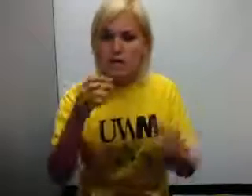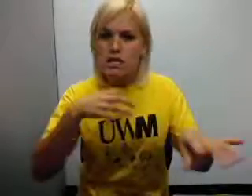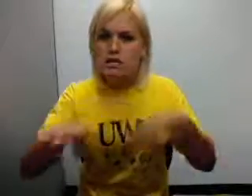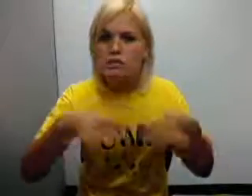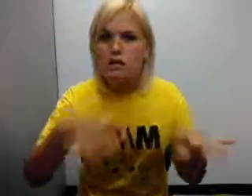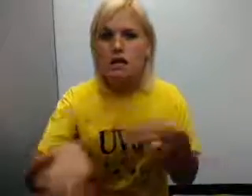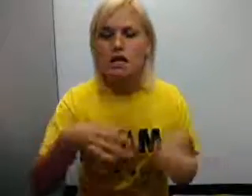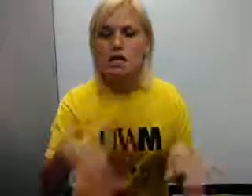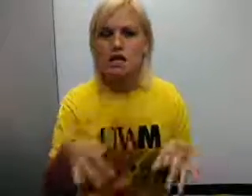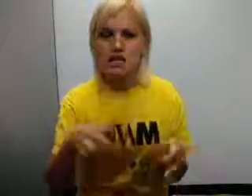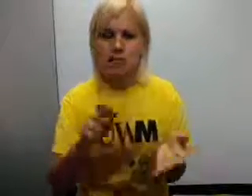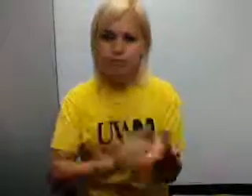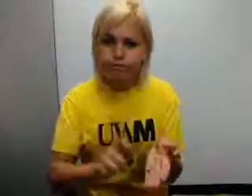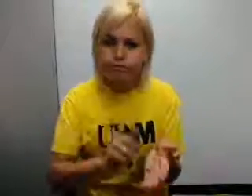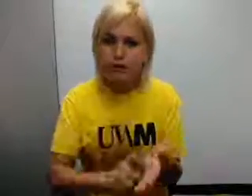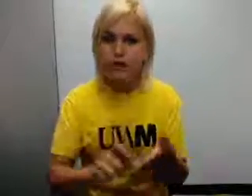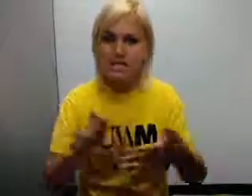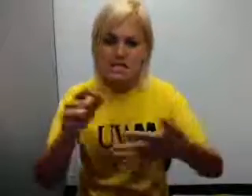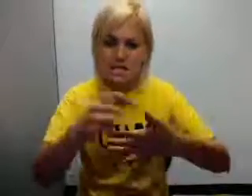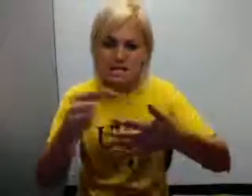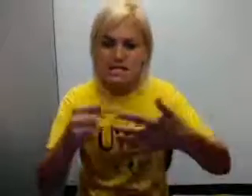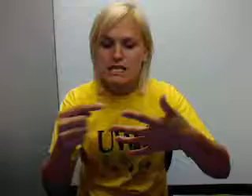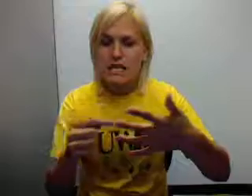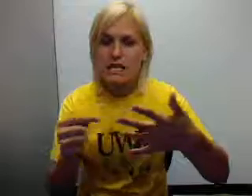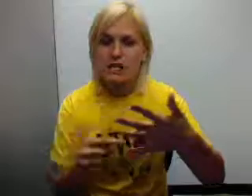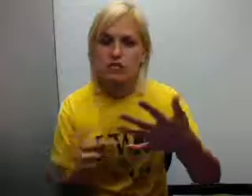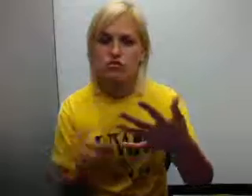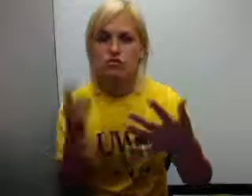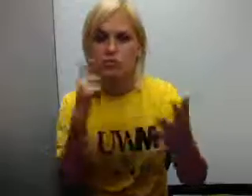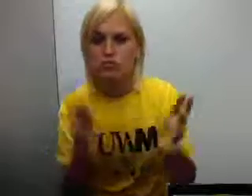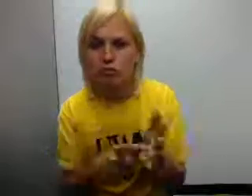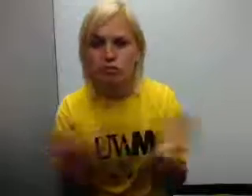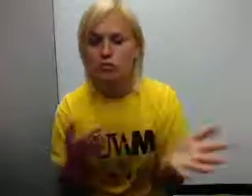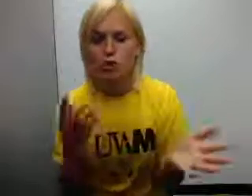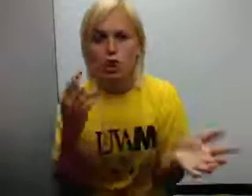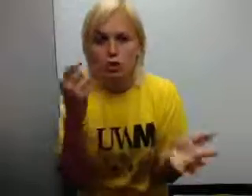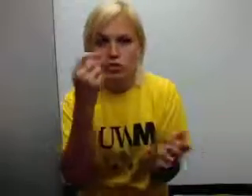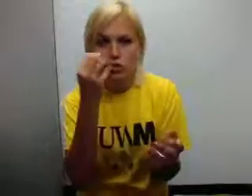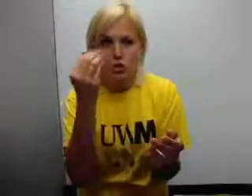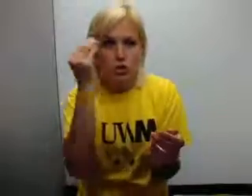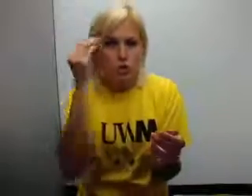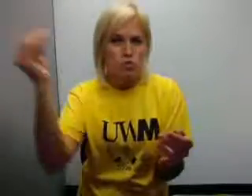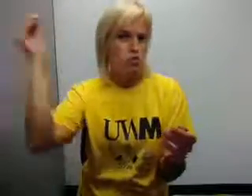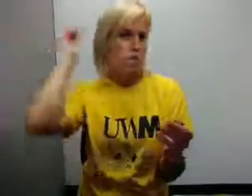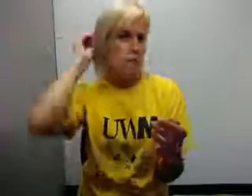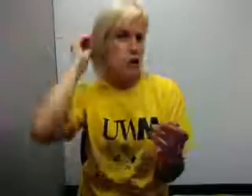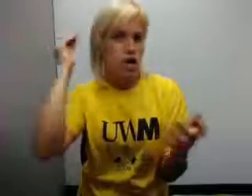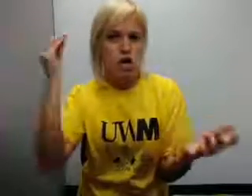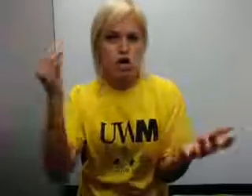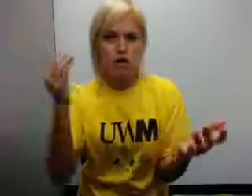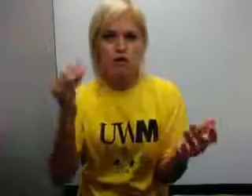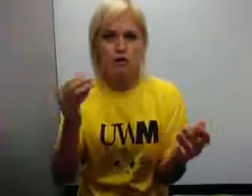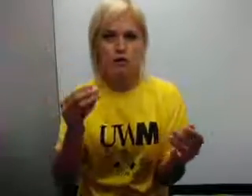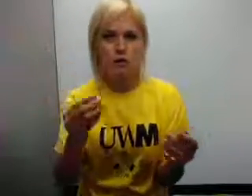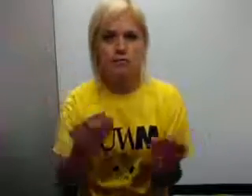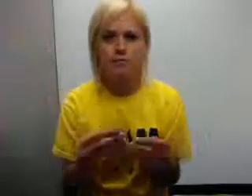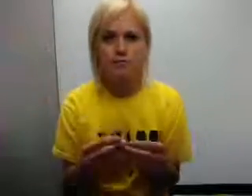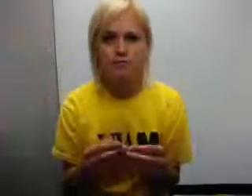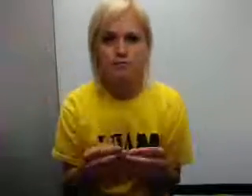struck you most forcefully or that remain most vividly before your mind's eye. These details can